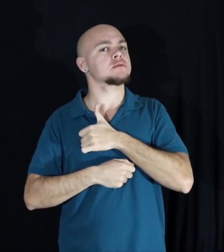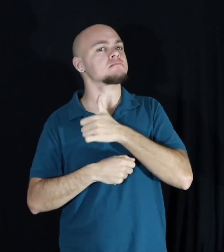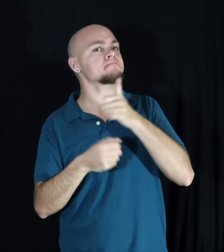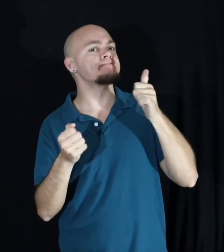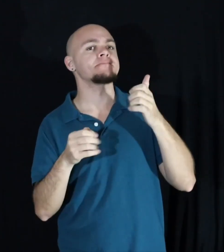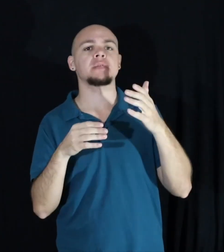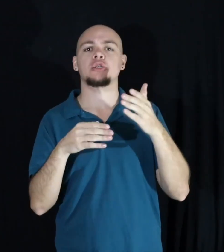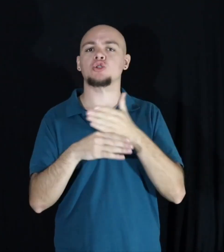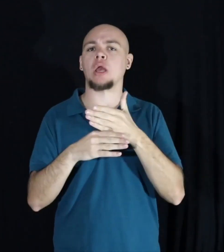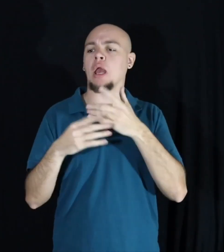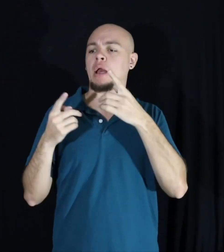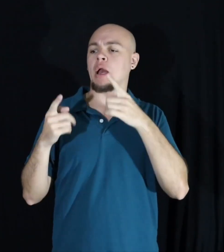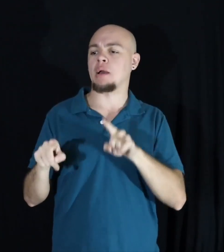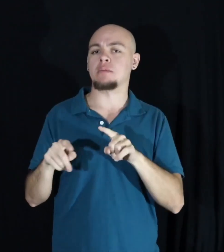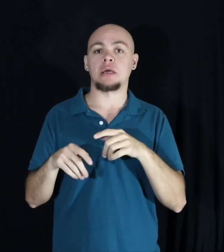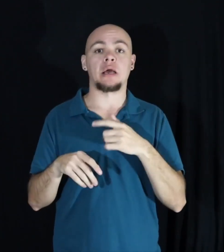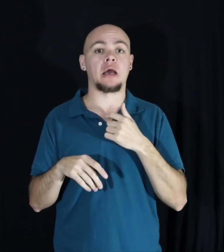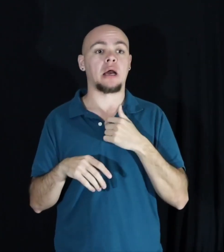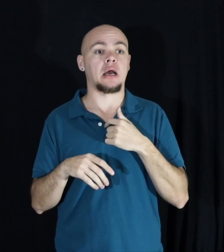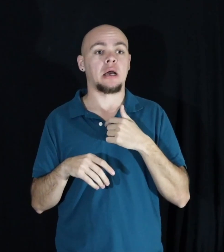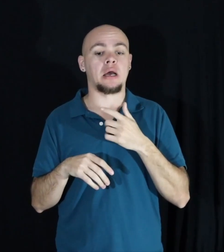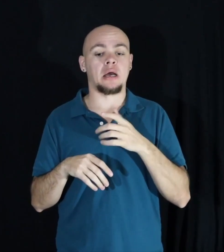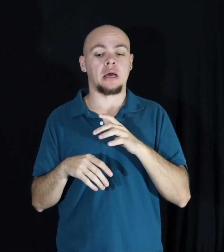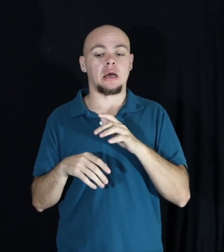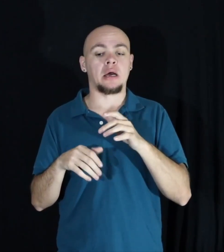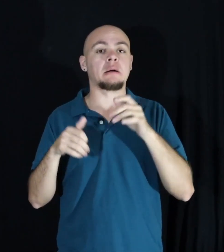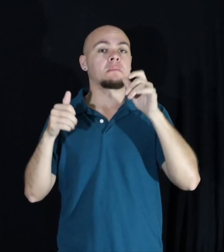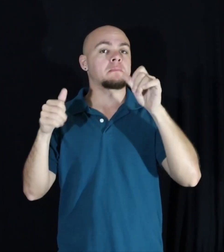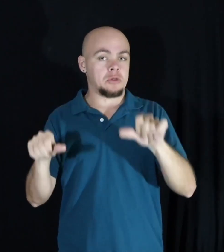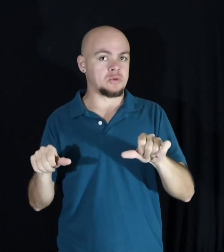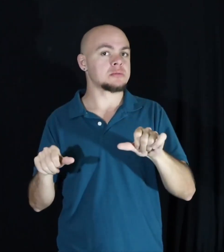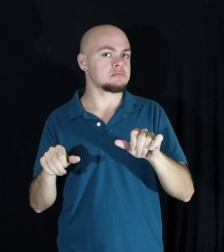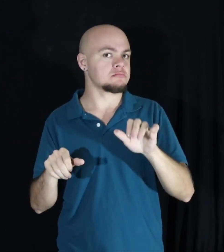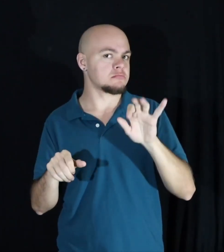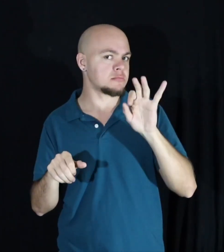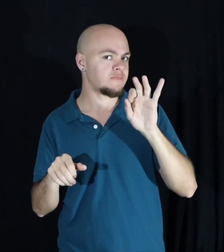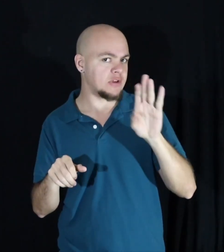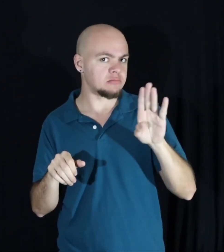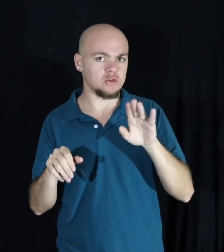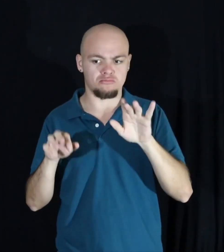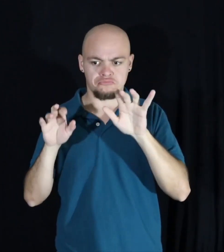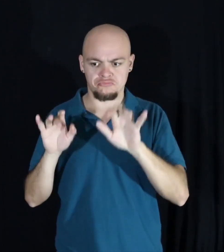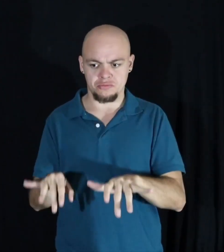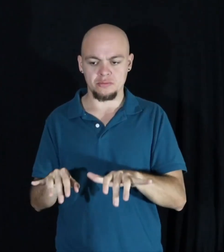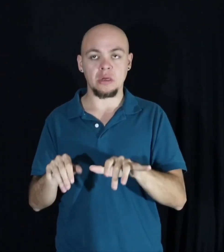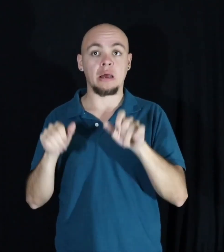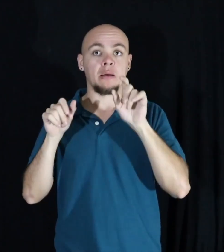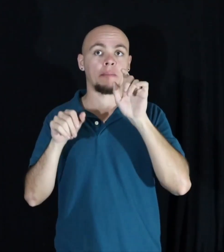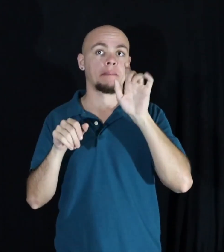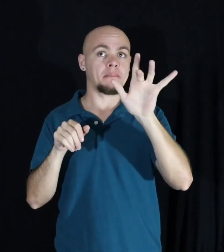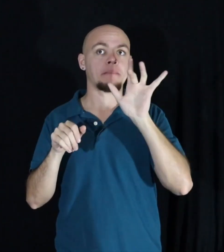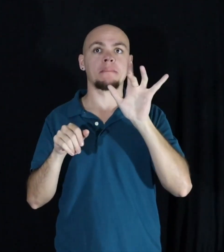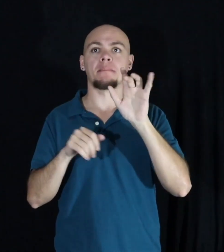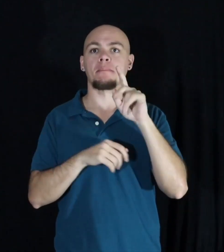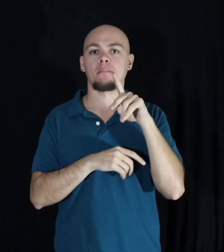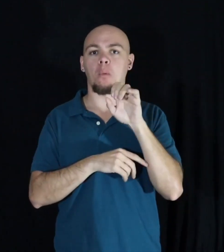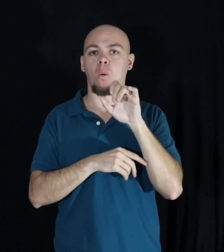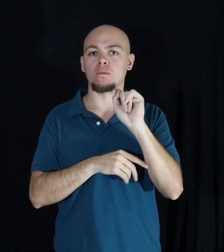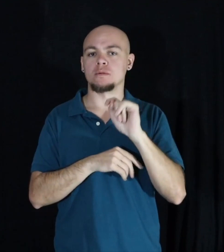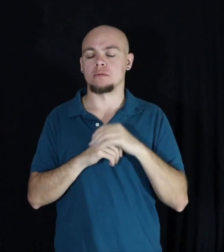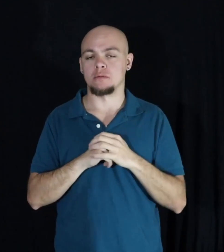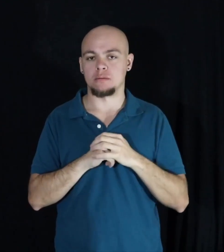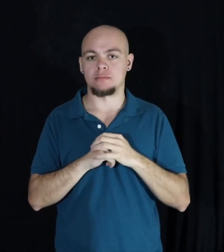what happens. So with a shaky finger, I made a post on social media and I hit post. And what